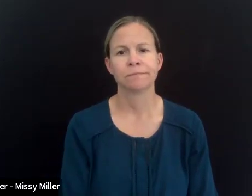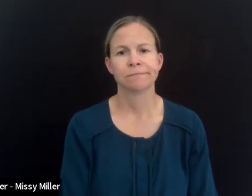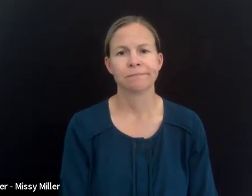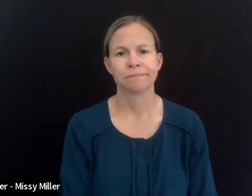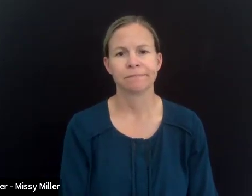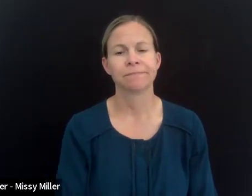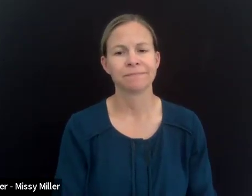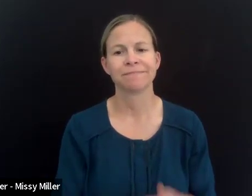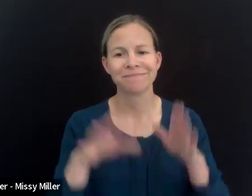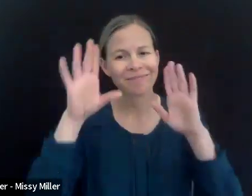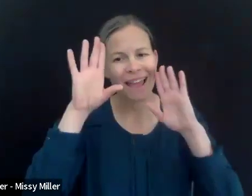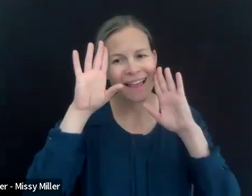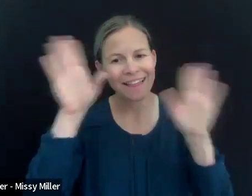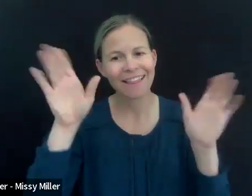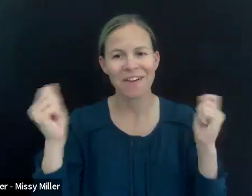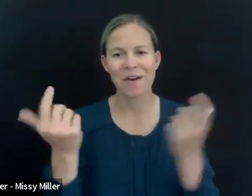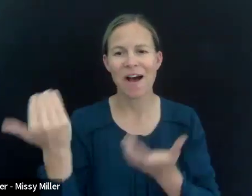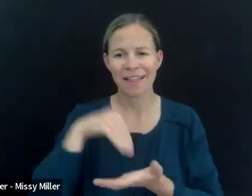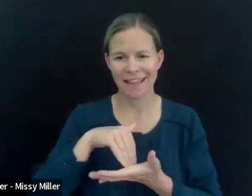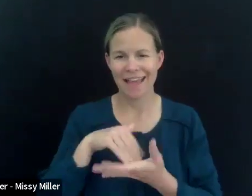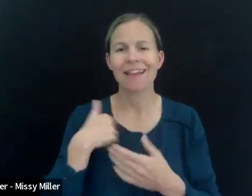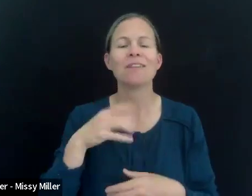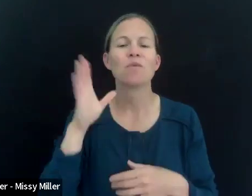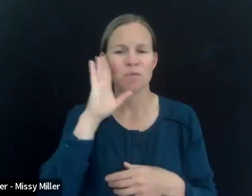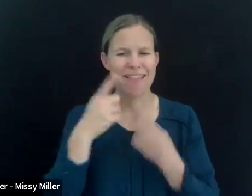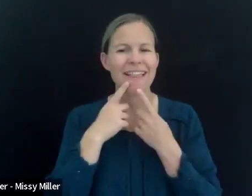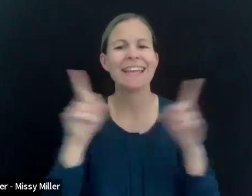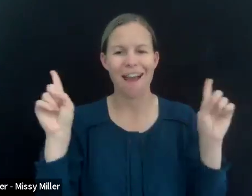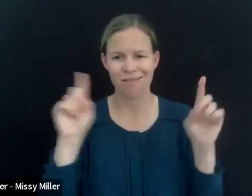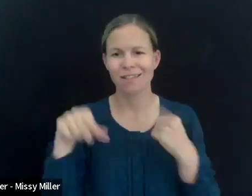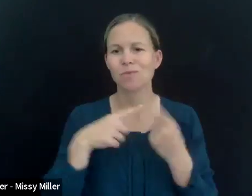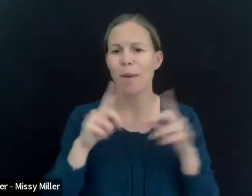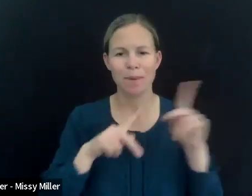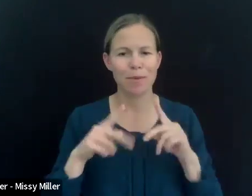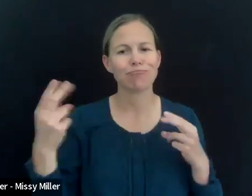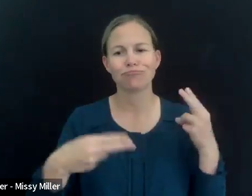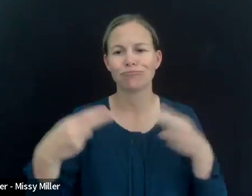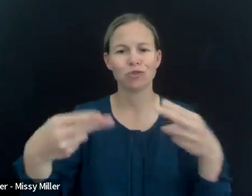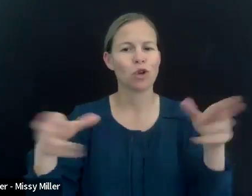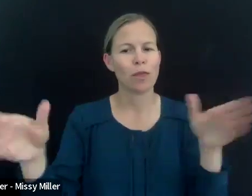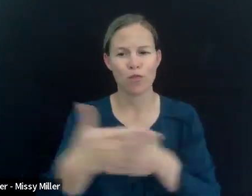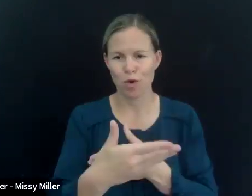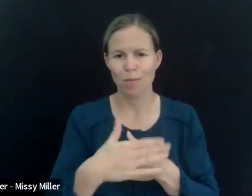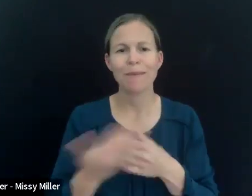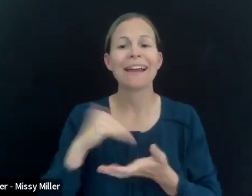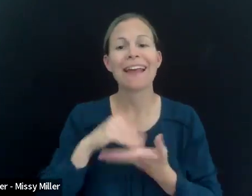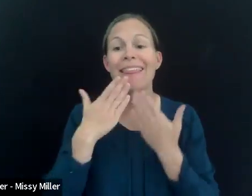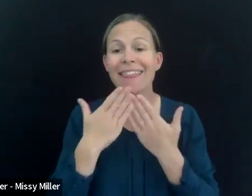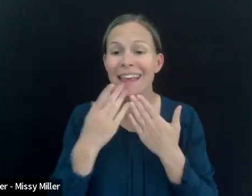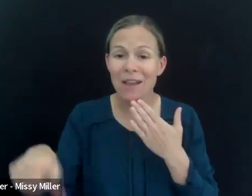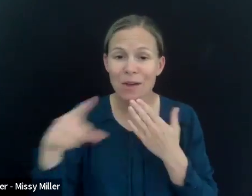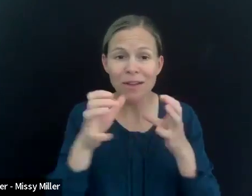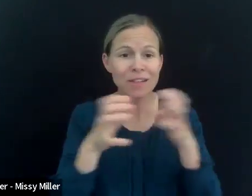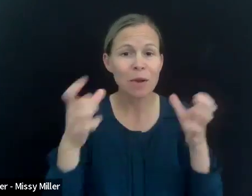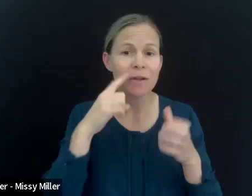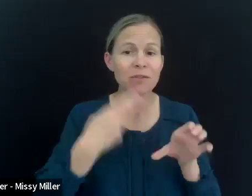Hello, all again. You'll just hear this announcement because that's how it goes when people are filtering in the room. But thank you so much for joining us